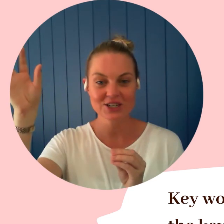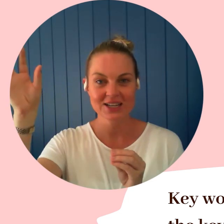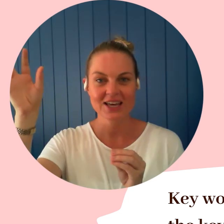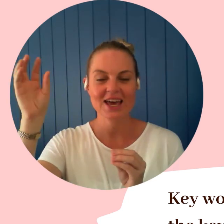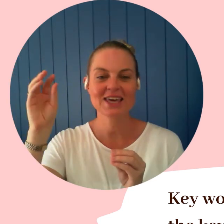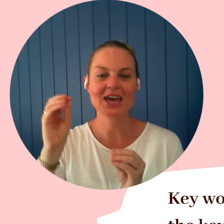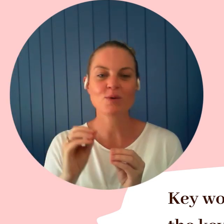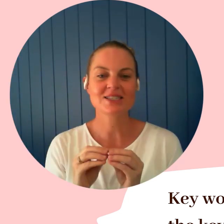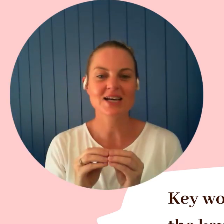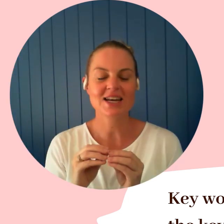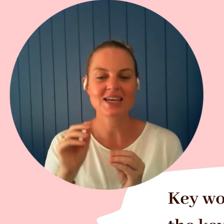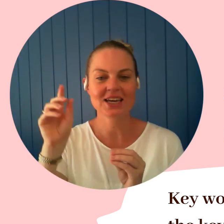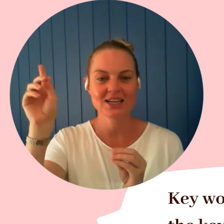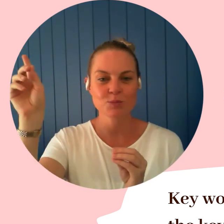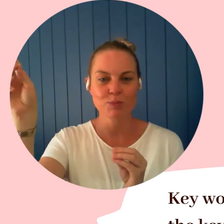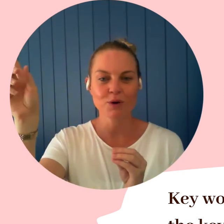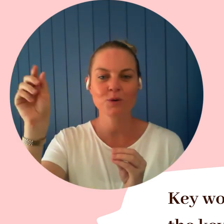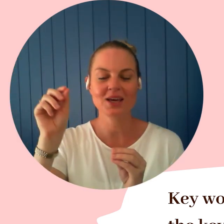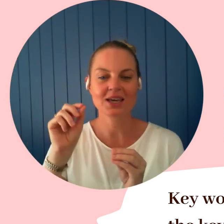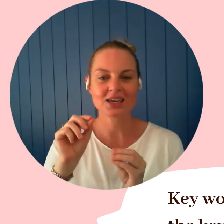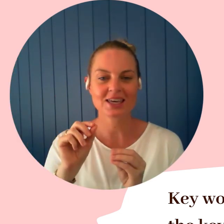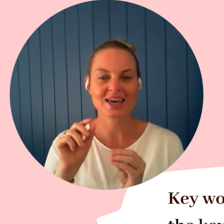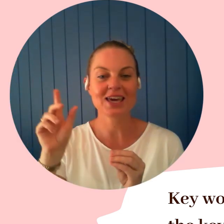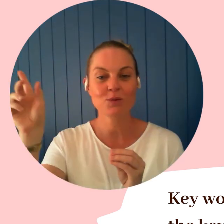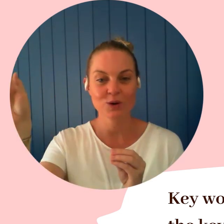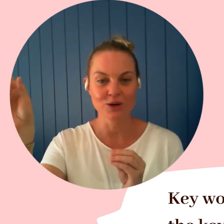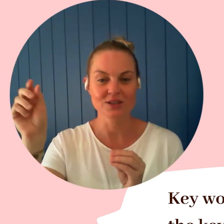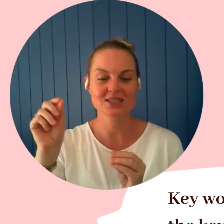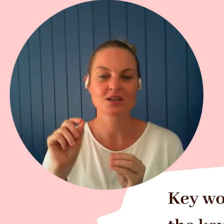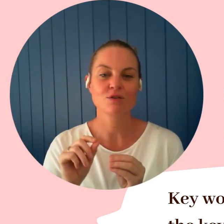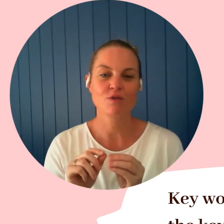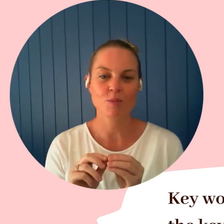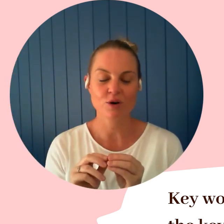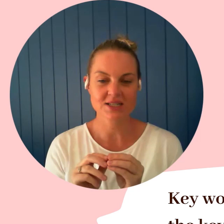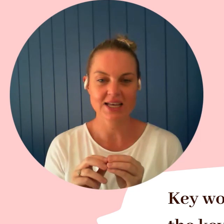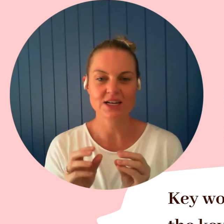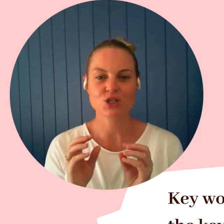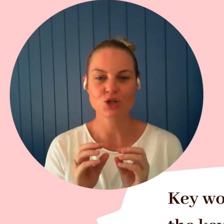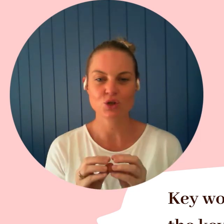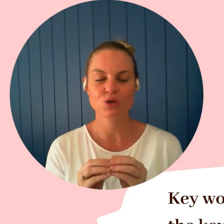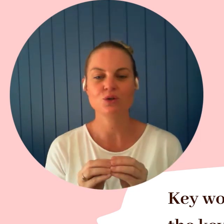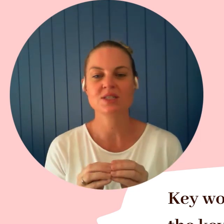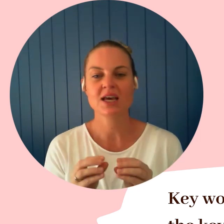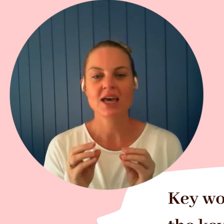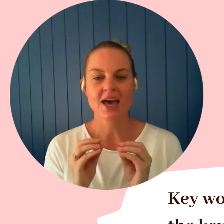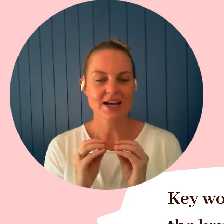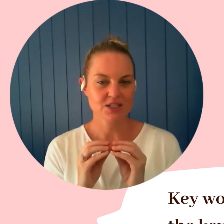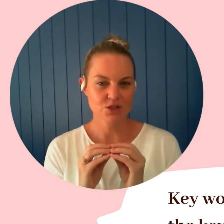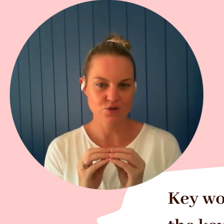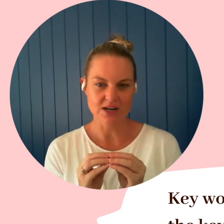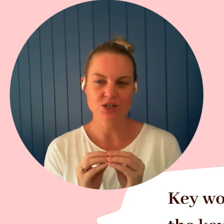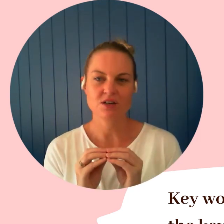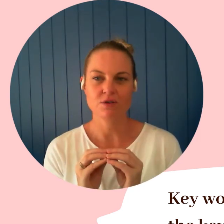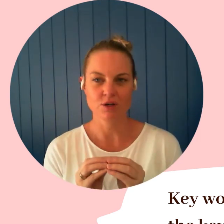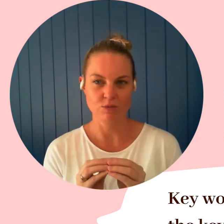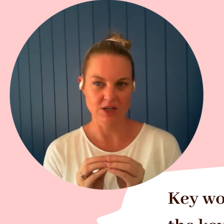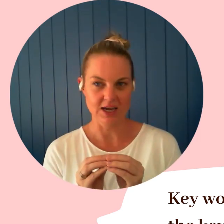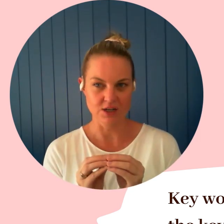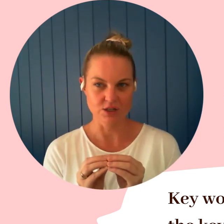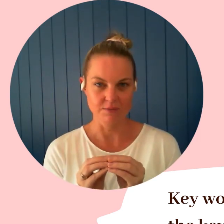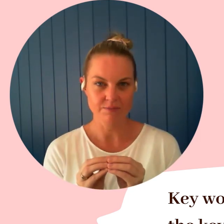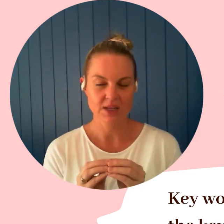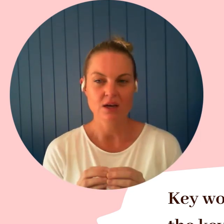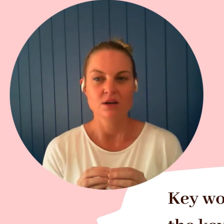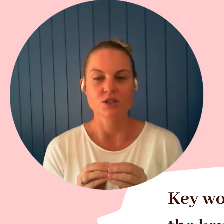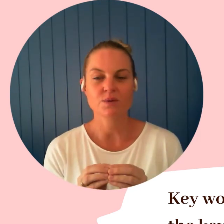language and keyword signing is borrowing keywords from Auslan to use as a strategy for